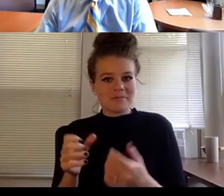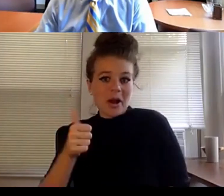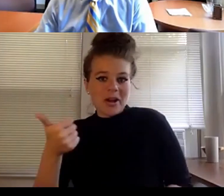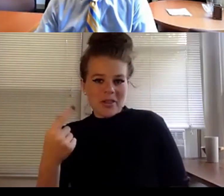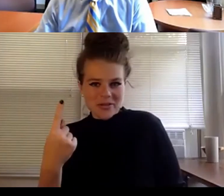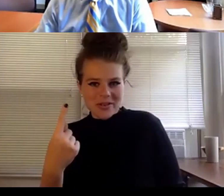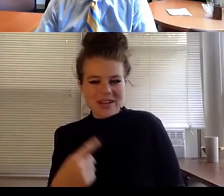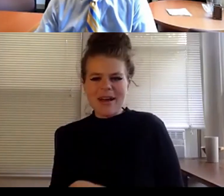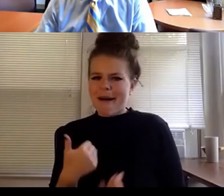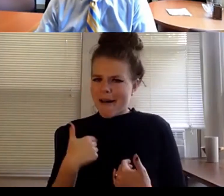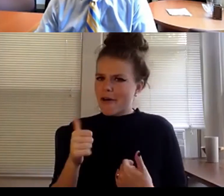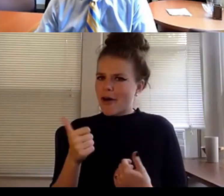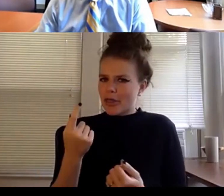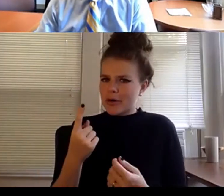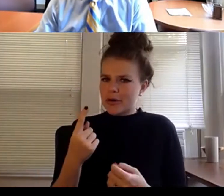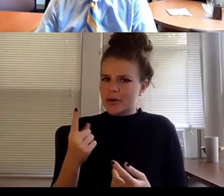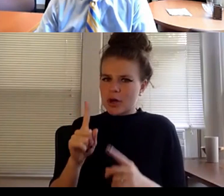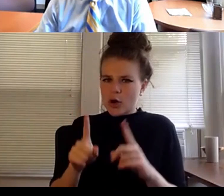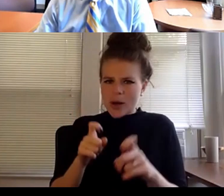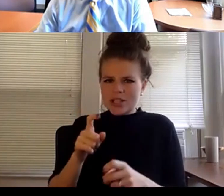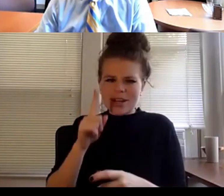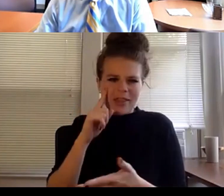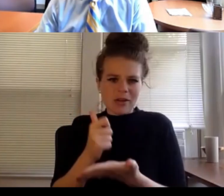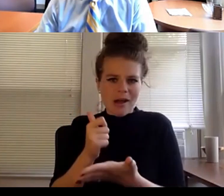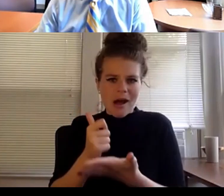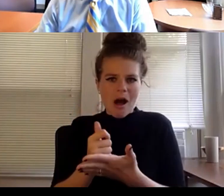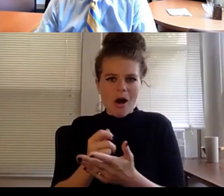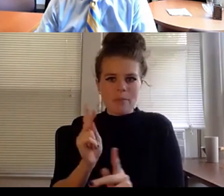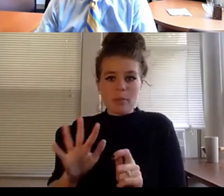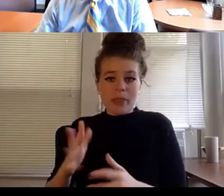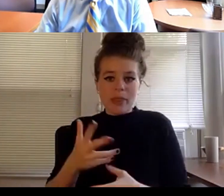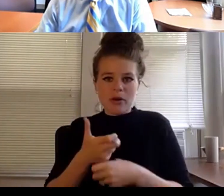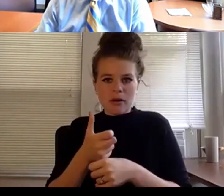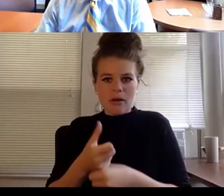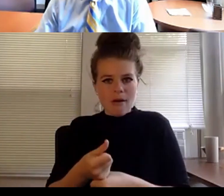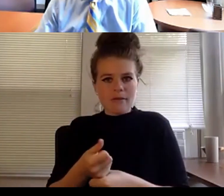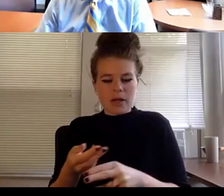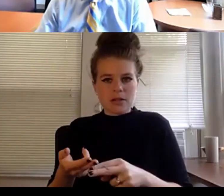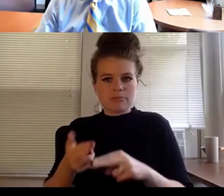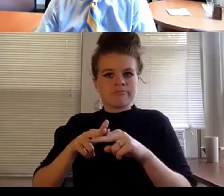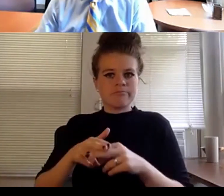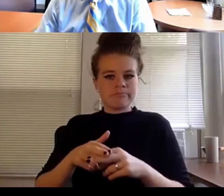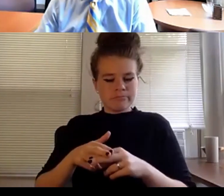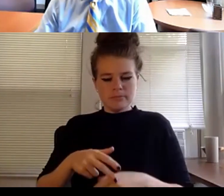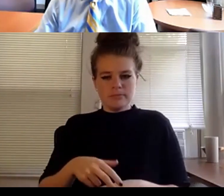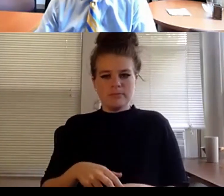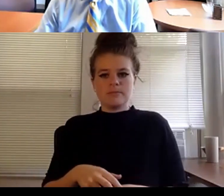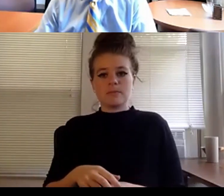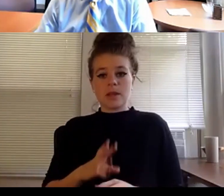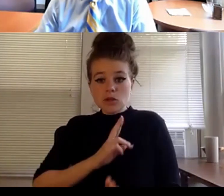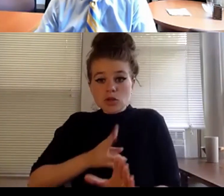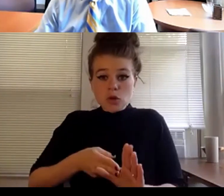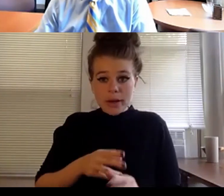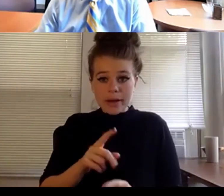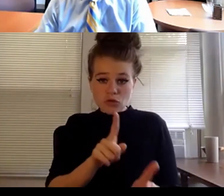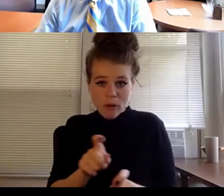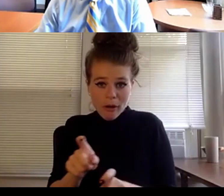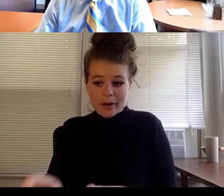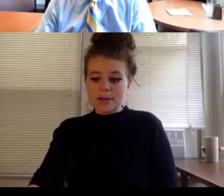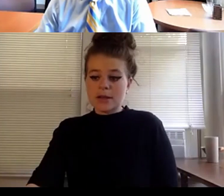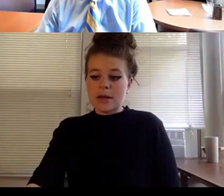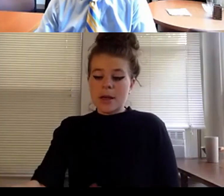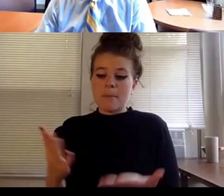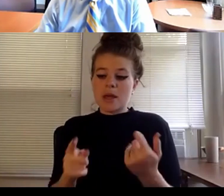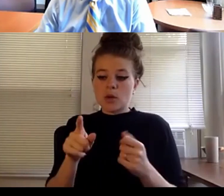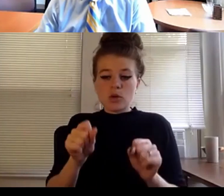some other questions too that I think can help move forward people's confidence, Yeah. in entering trials, and the way that you've explained it